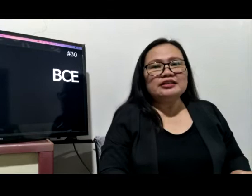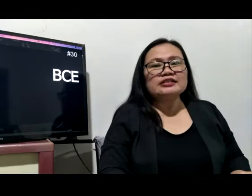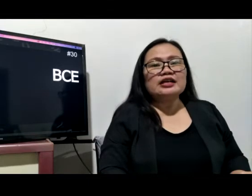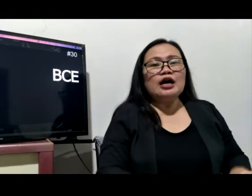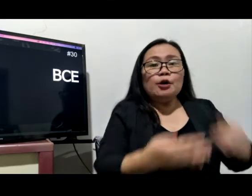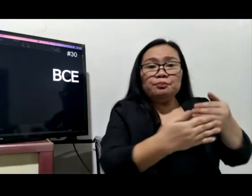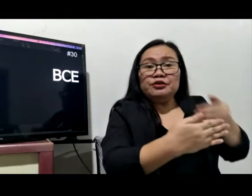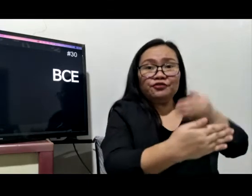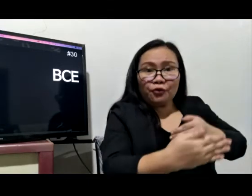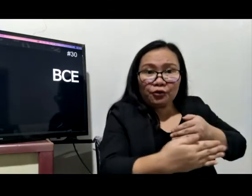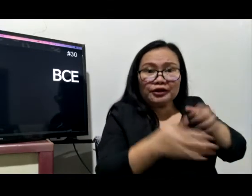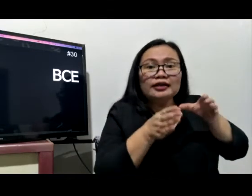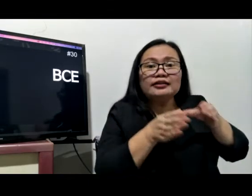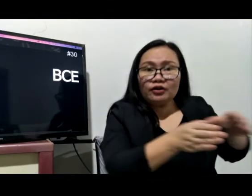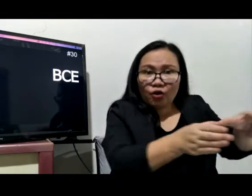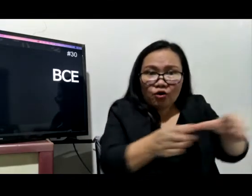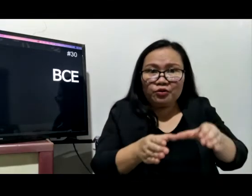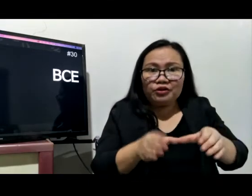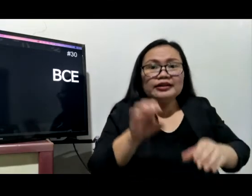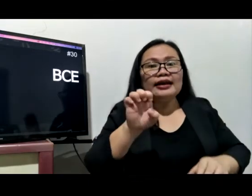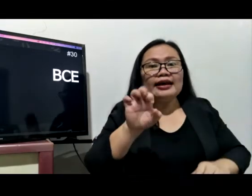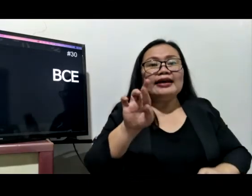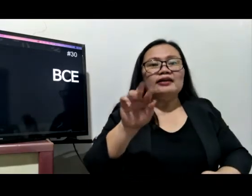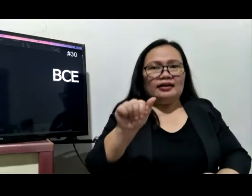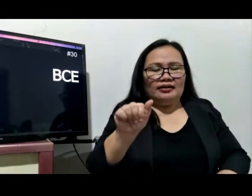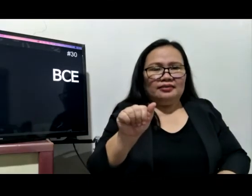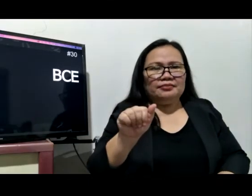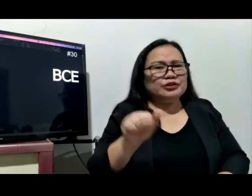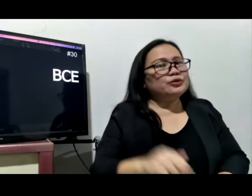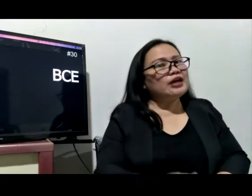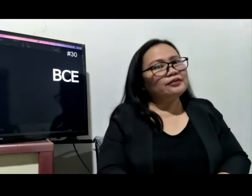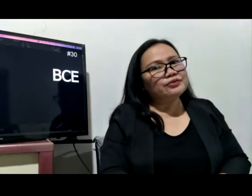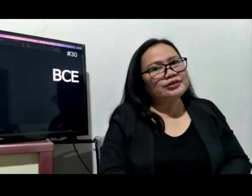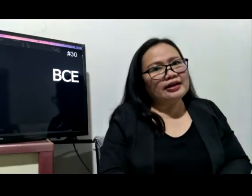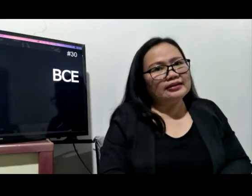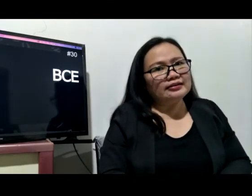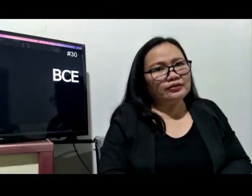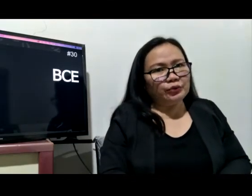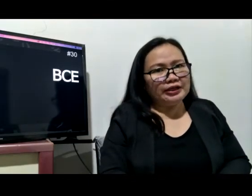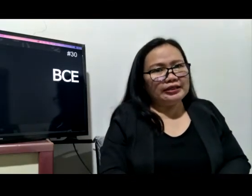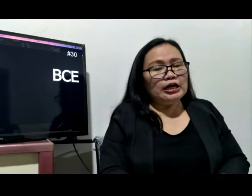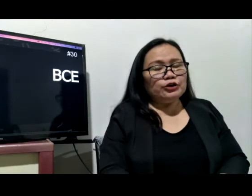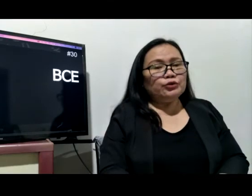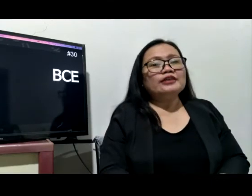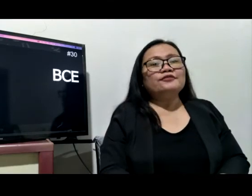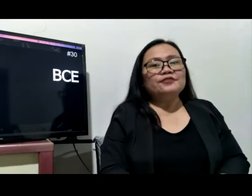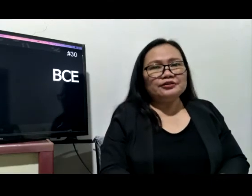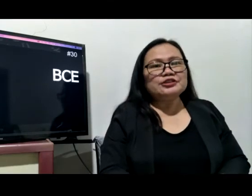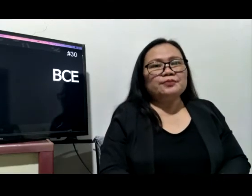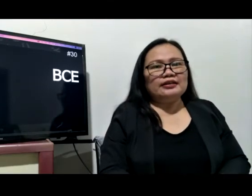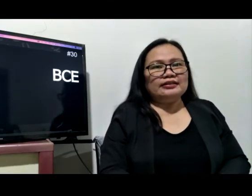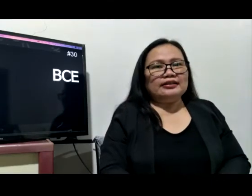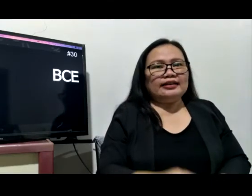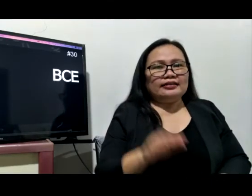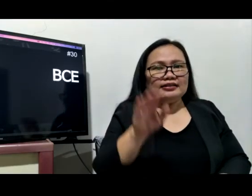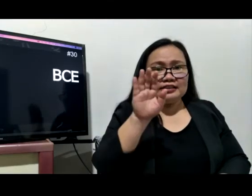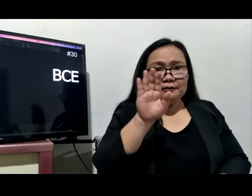means before the common era, but you don't have to sign it that way. You can finger spell it like this,